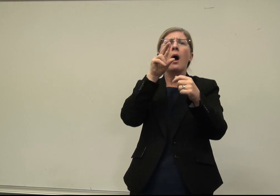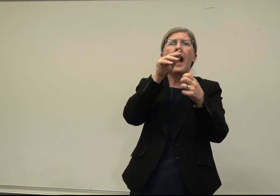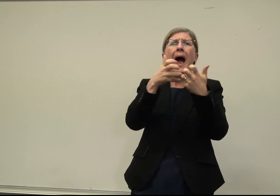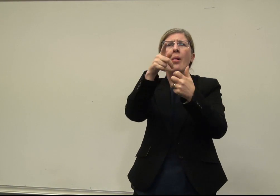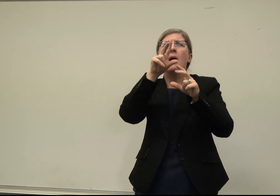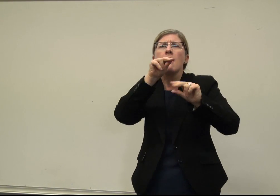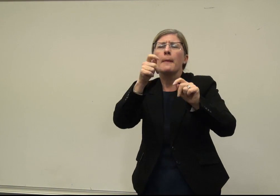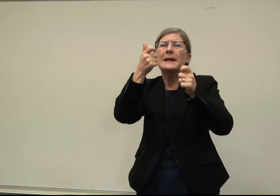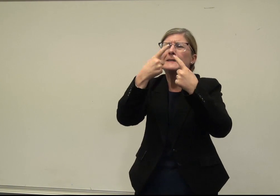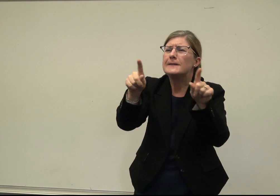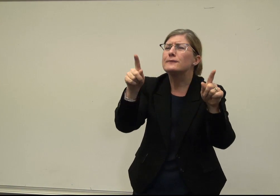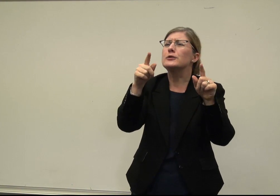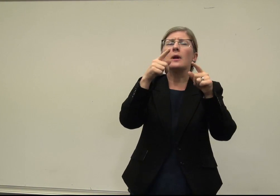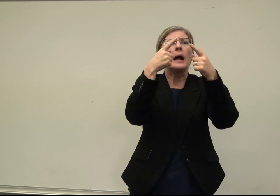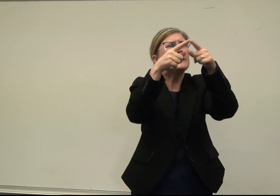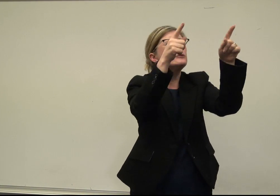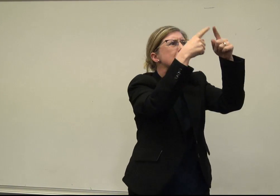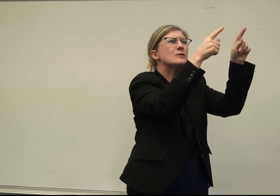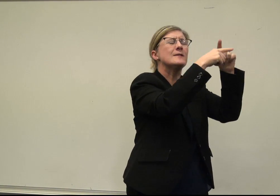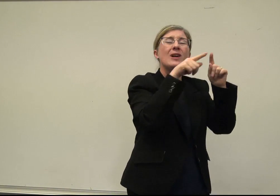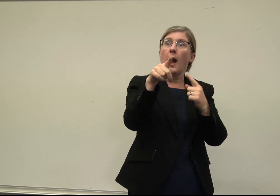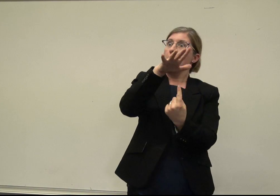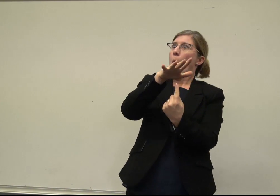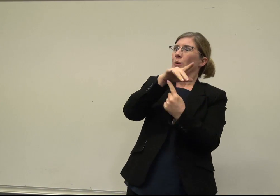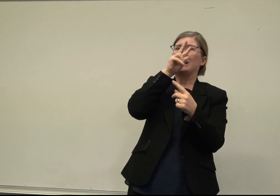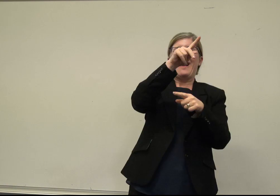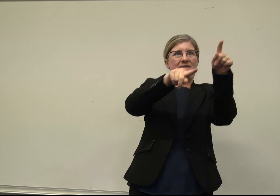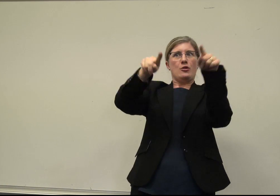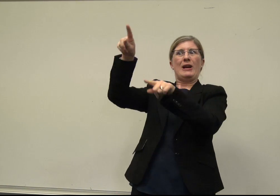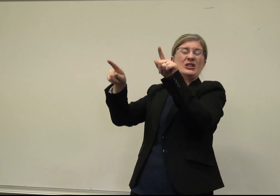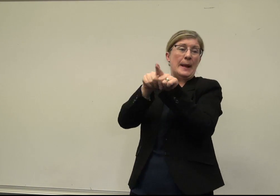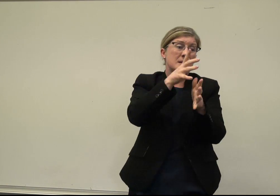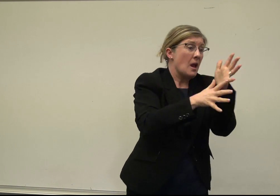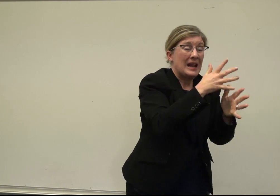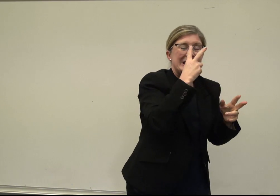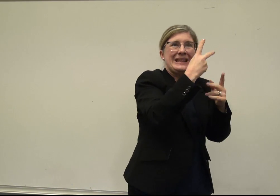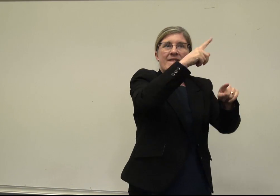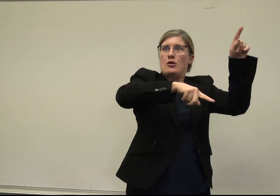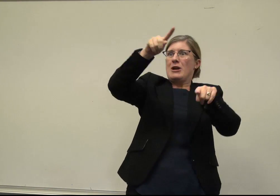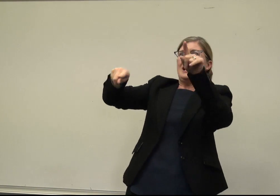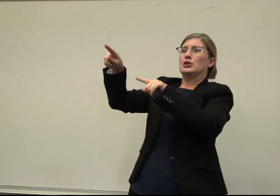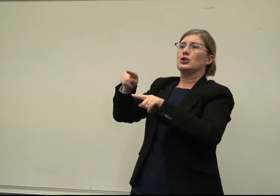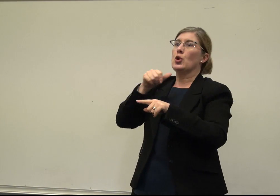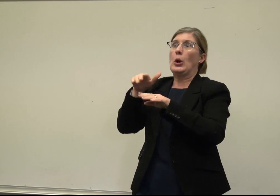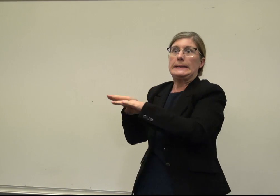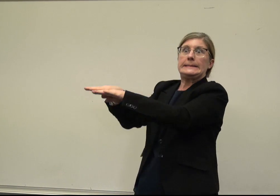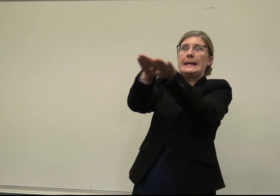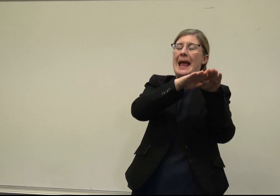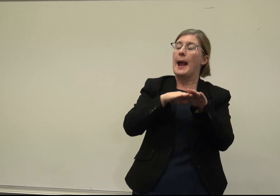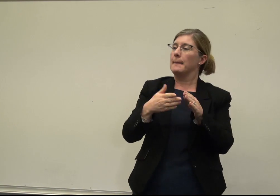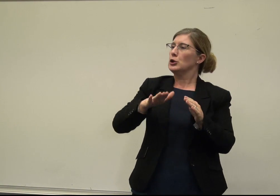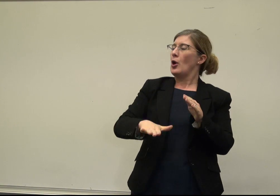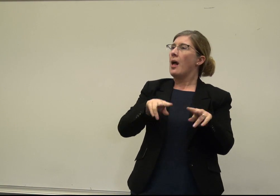that normal variation is very important from the point of view of language development, because it allows the child